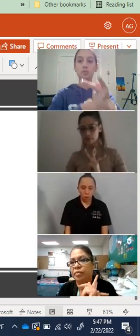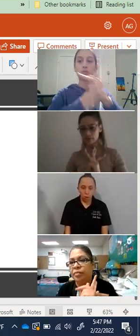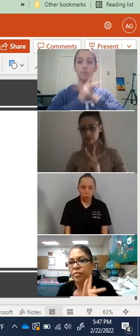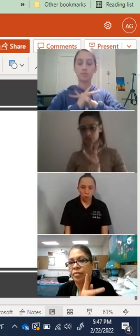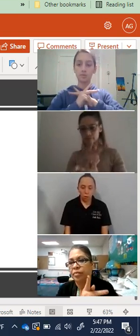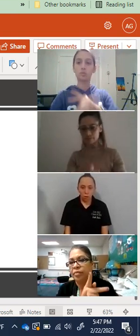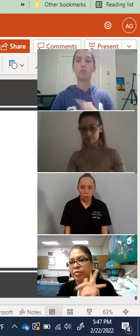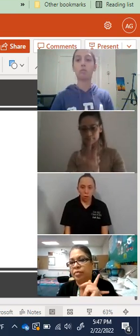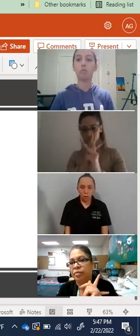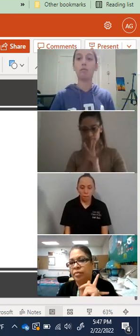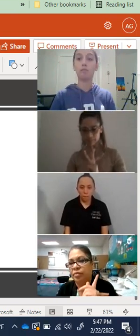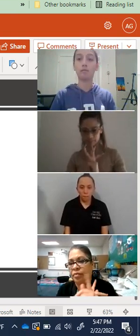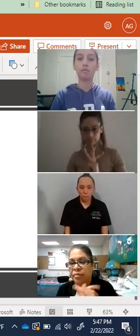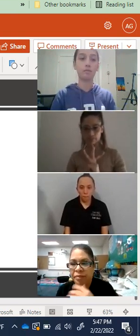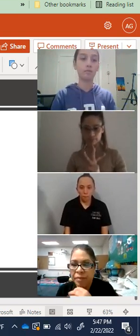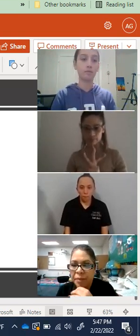Aro.